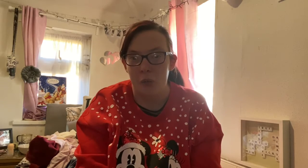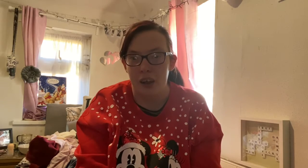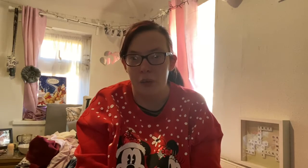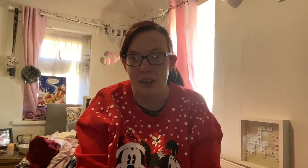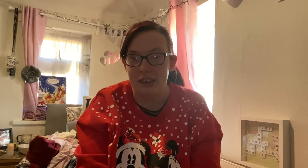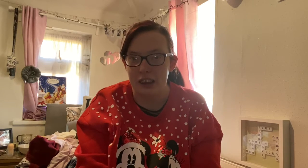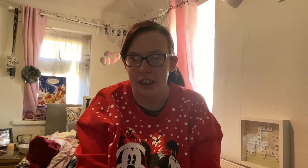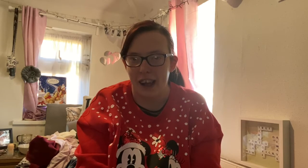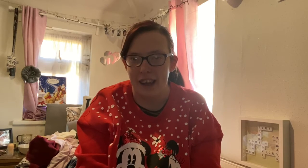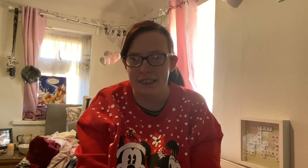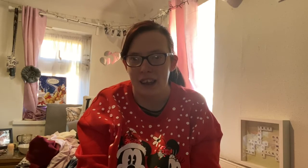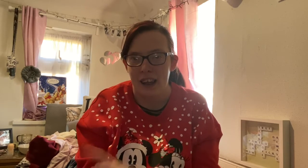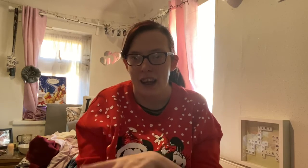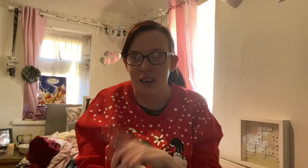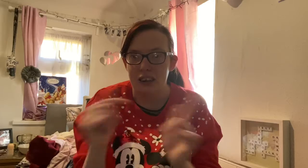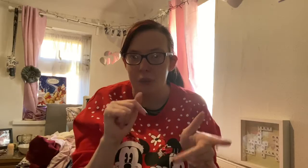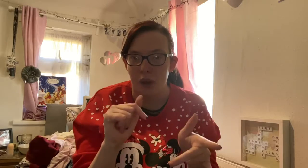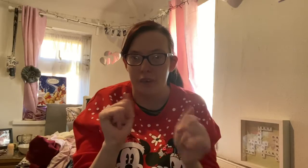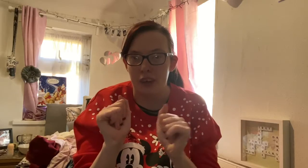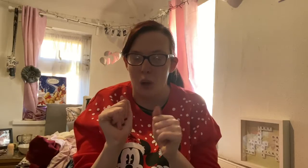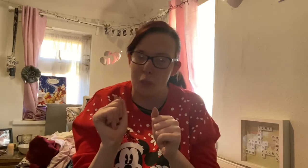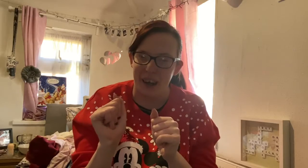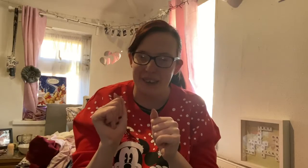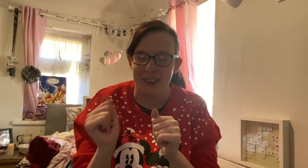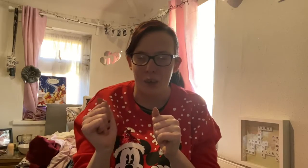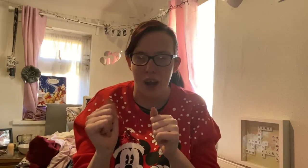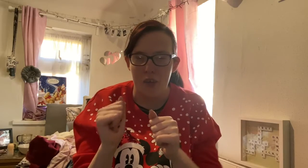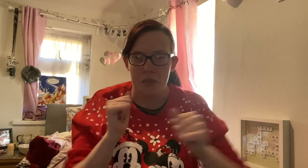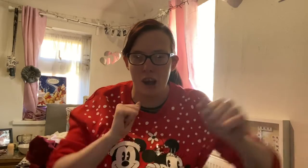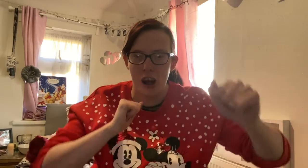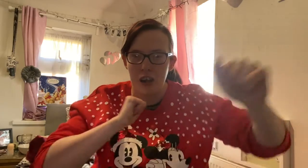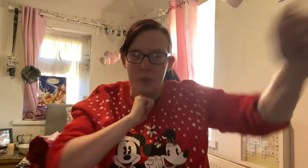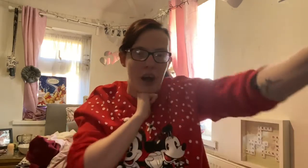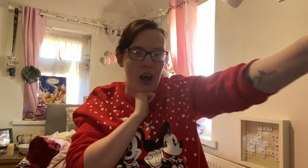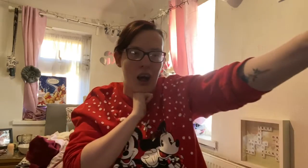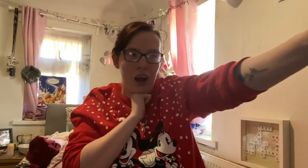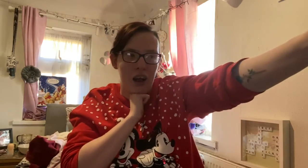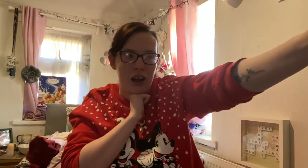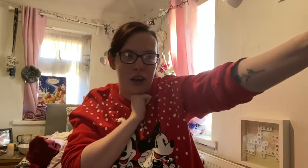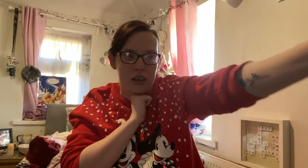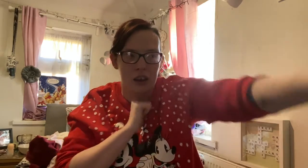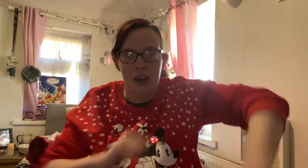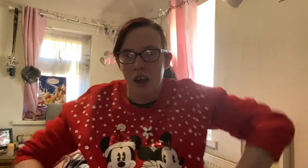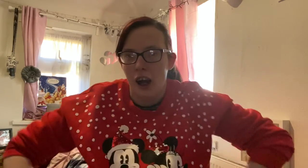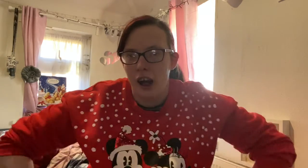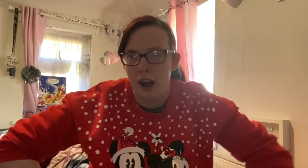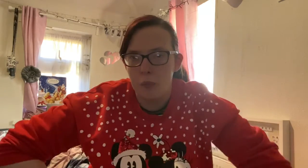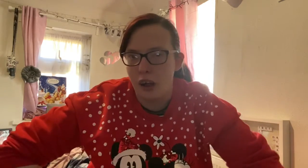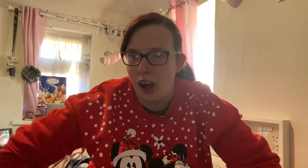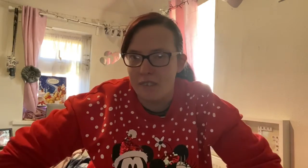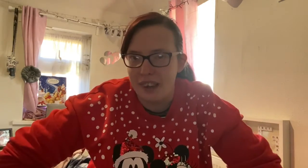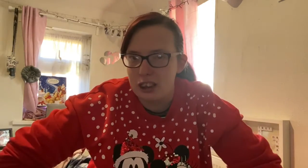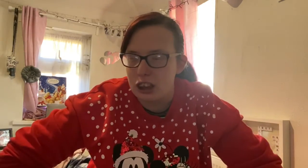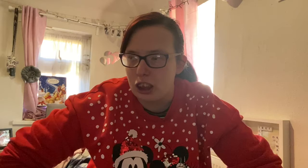will see you guys in tomorrow's brand new Vlogmas. I'm actually gonna